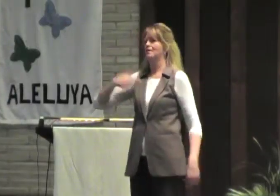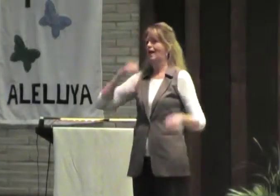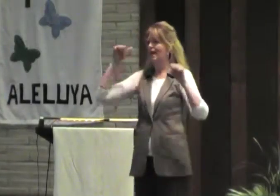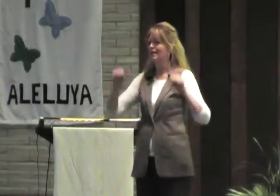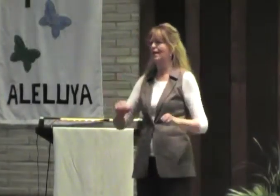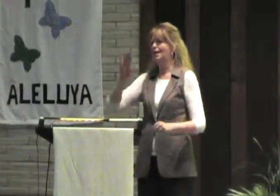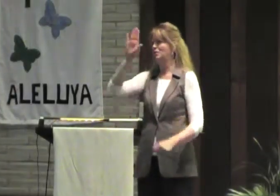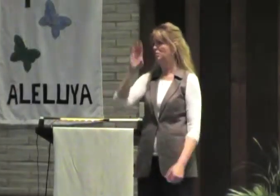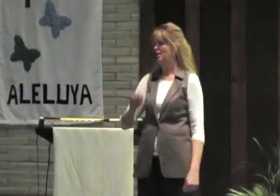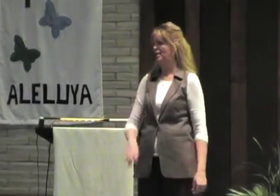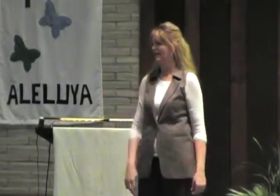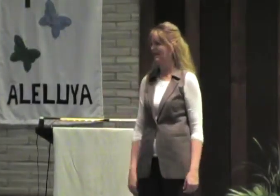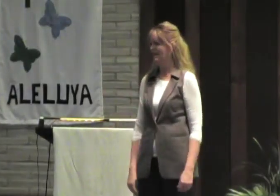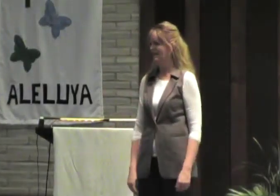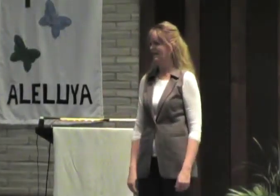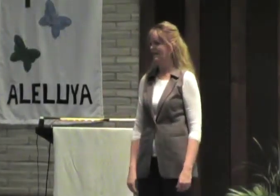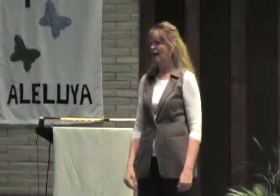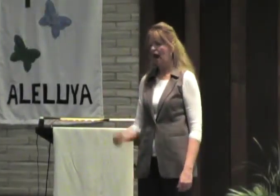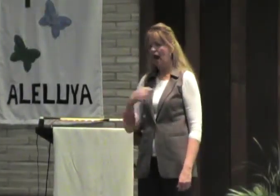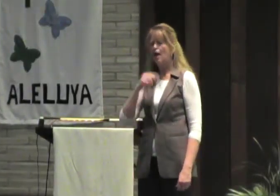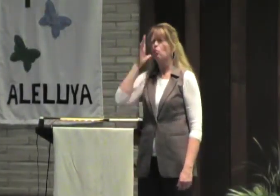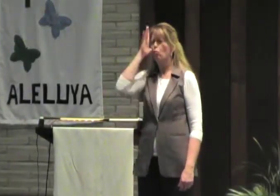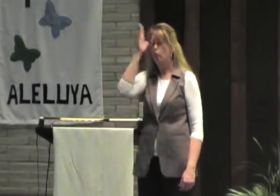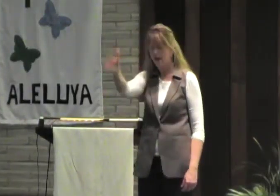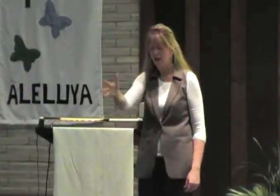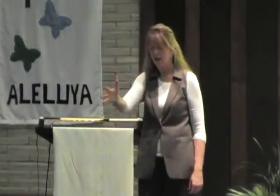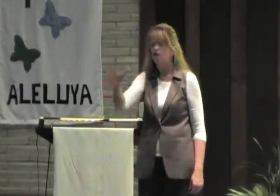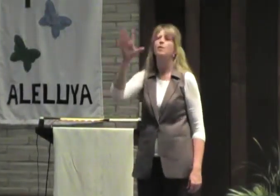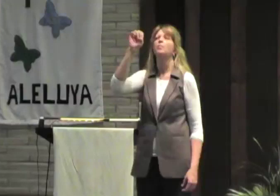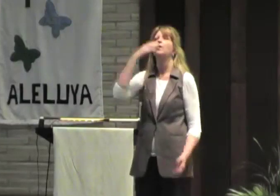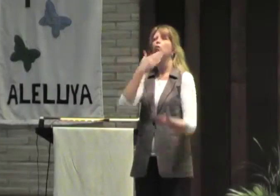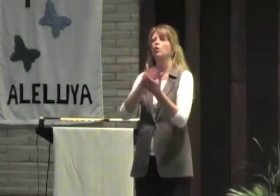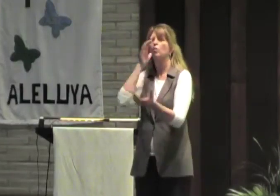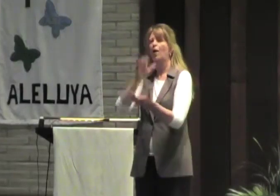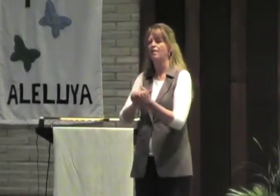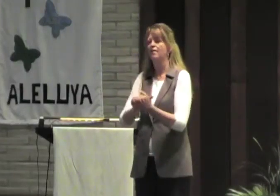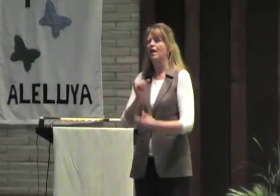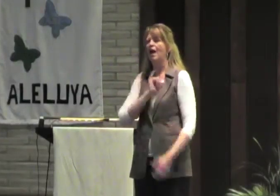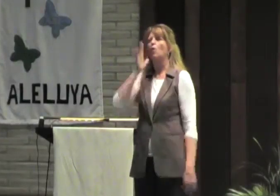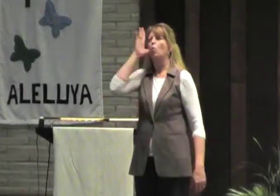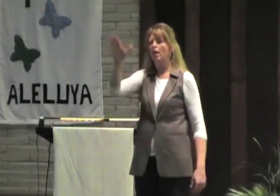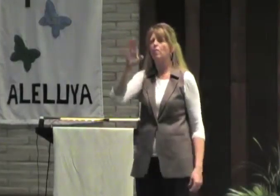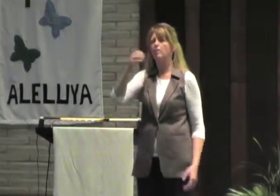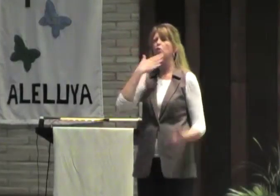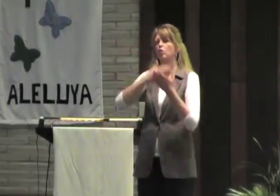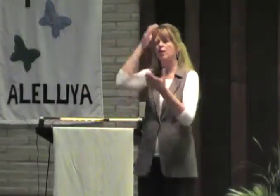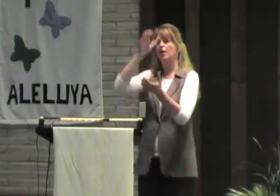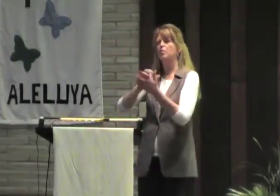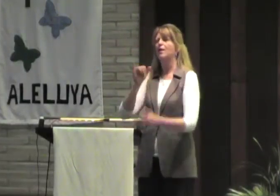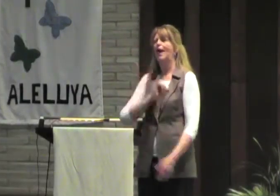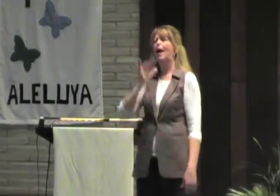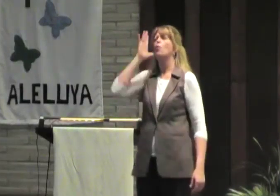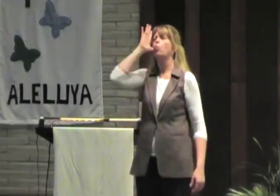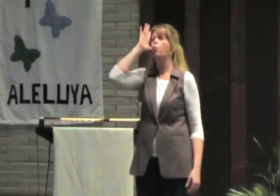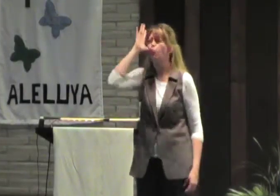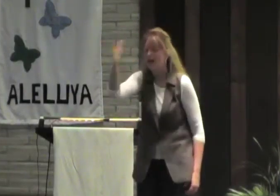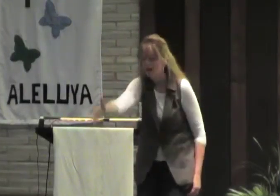So go and be the best we can be. I will be a good wife. I will be a good husband. I will